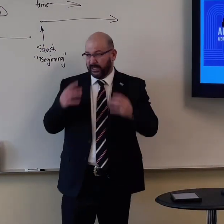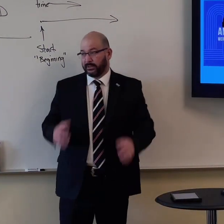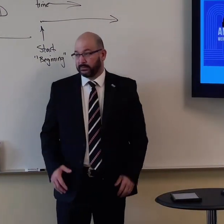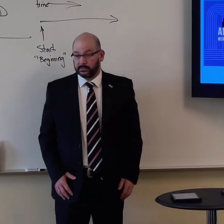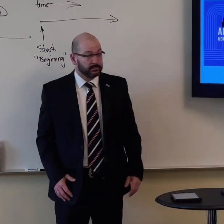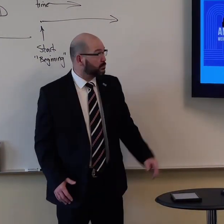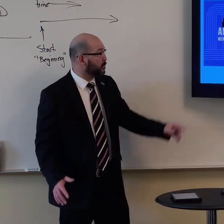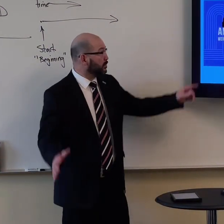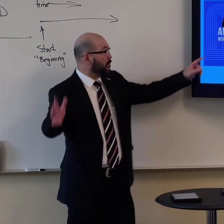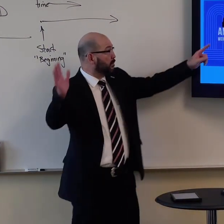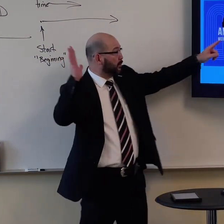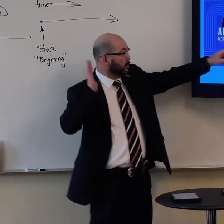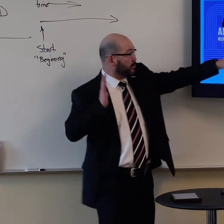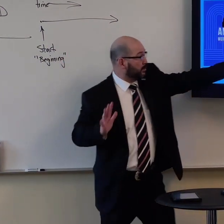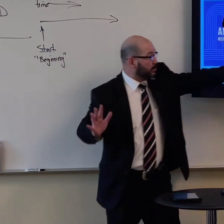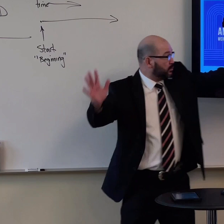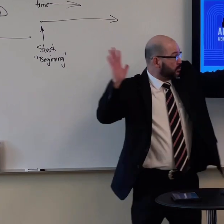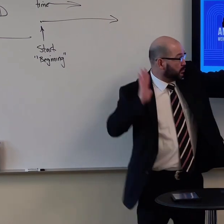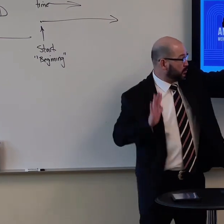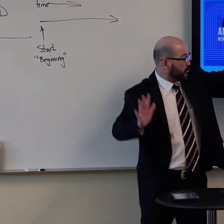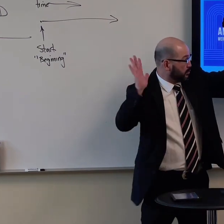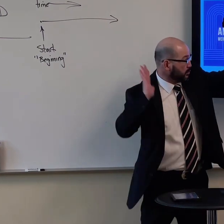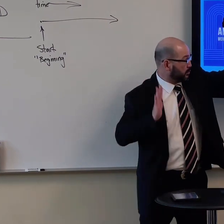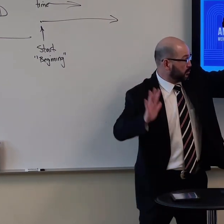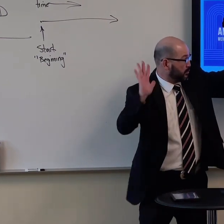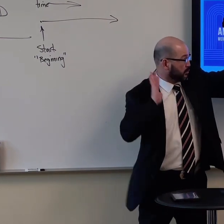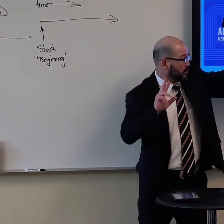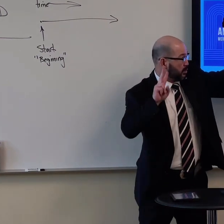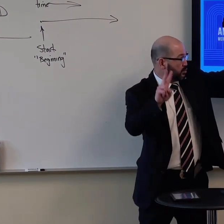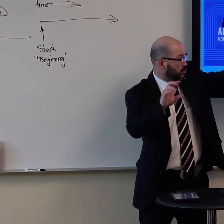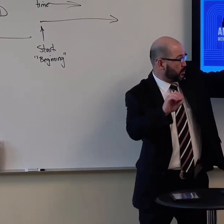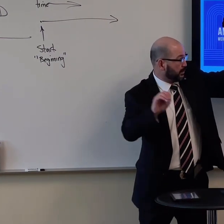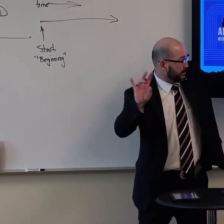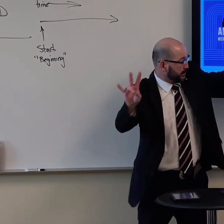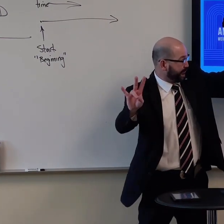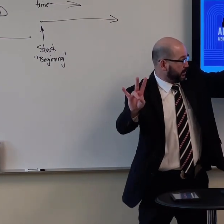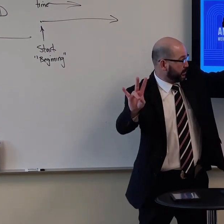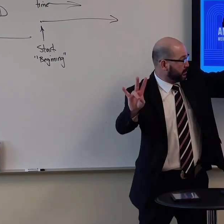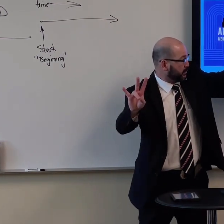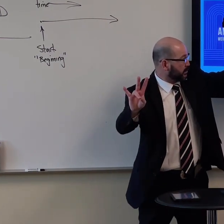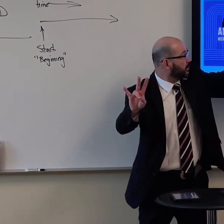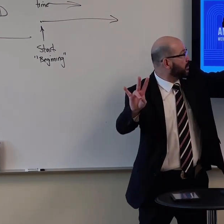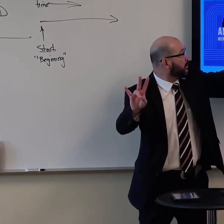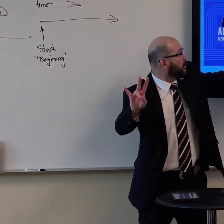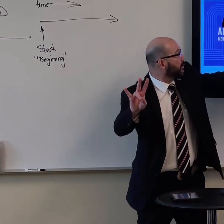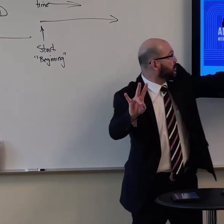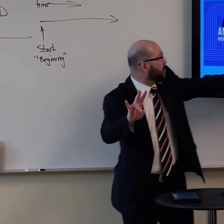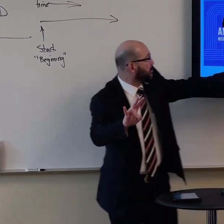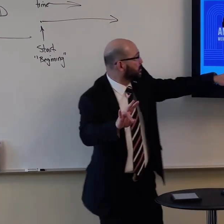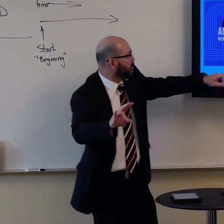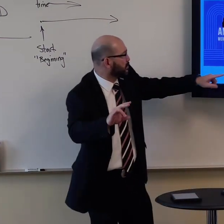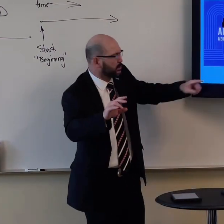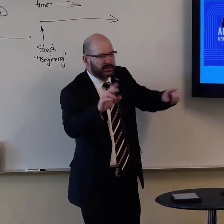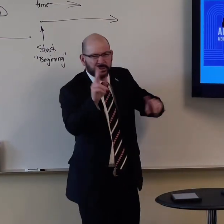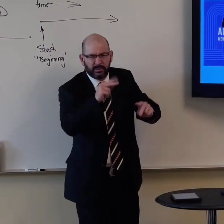It's sad that in 2007, they had a, did a survey.